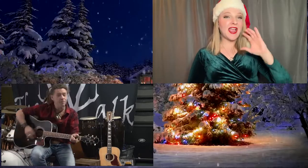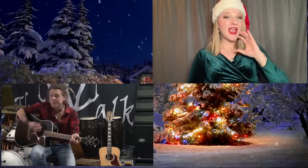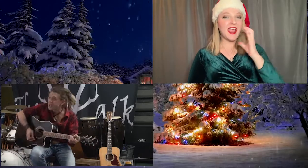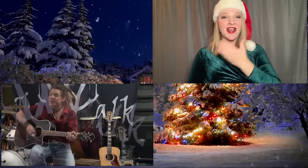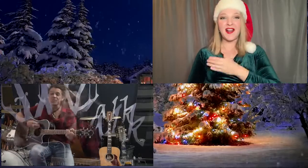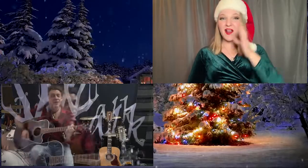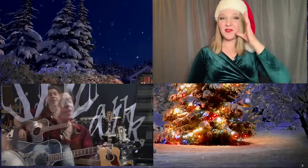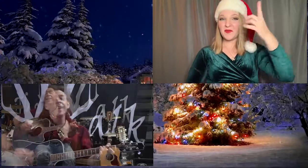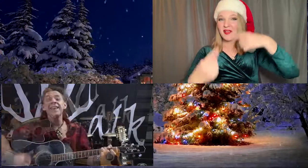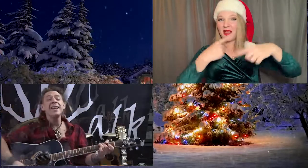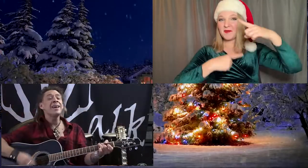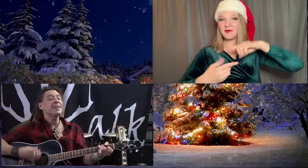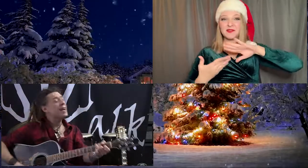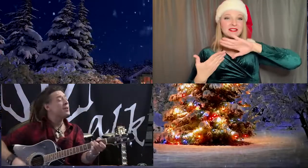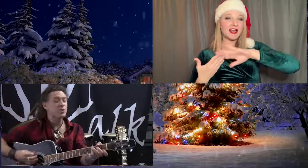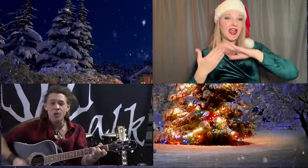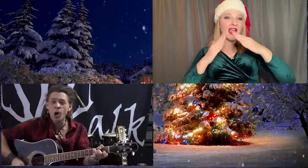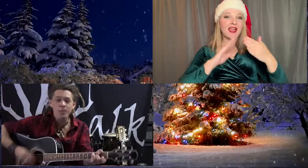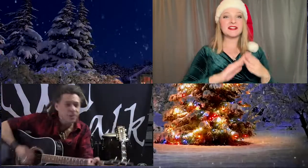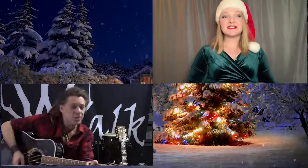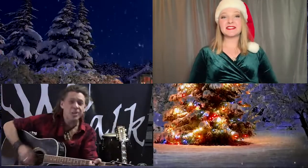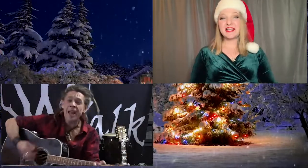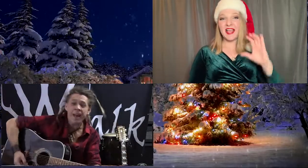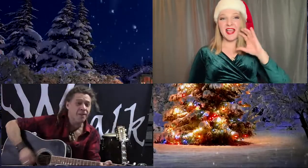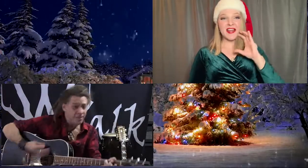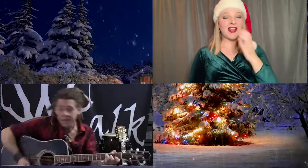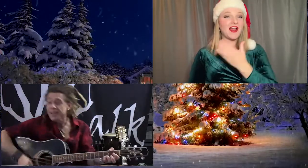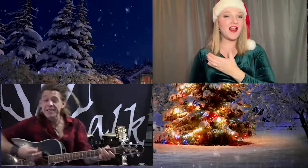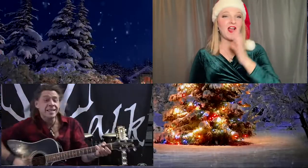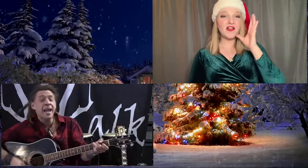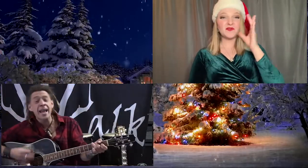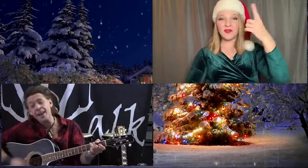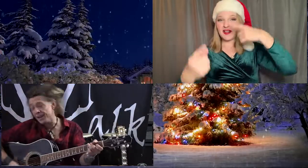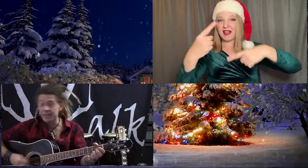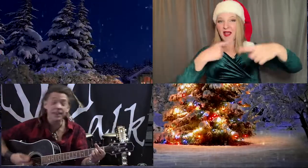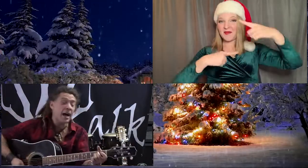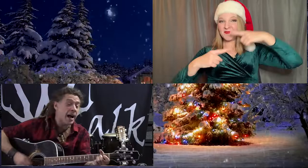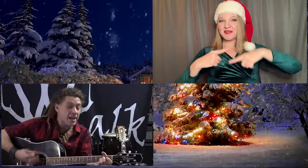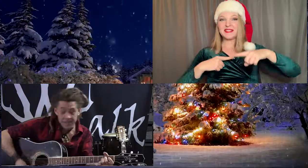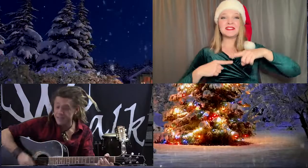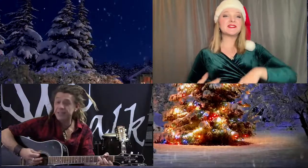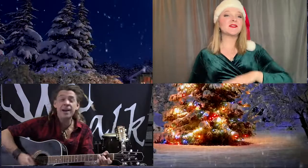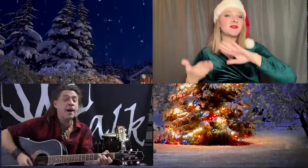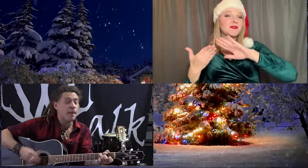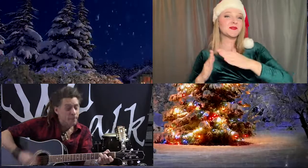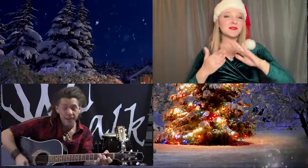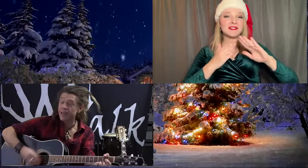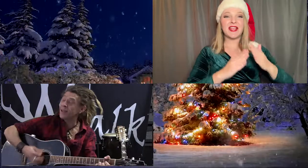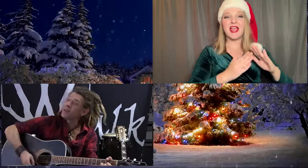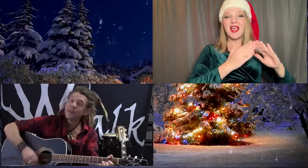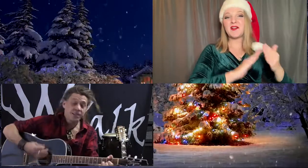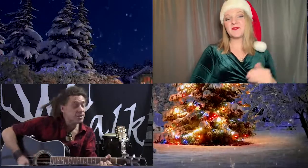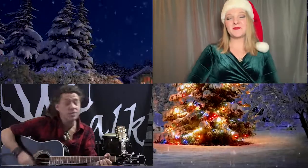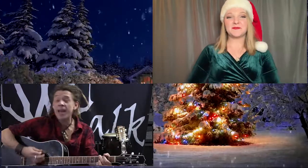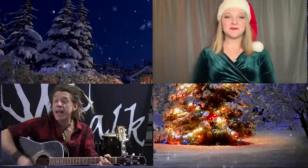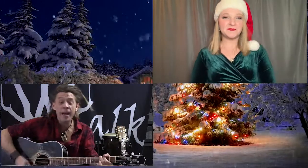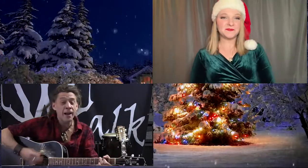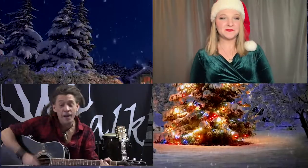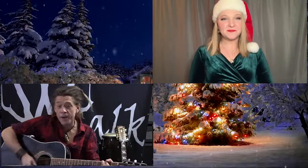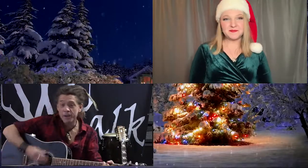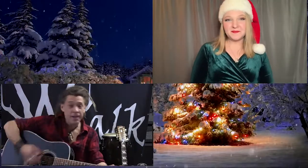town. Santa Claus is coming to town. Santa Claus is coming